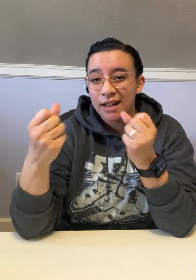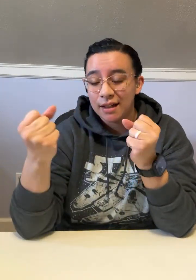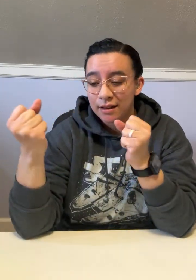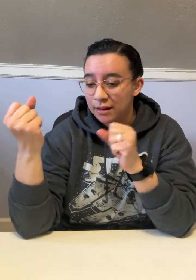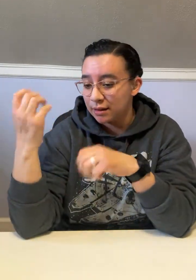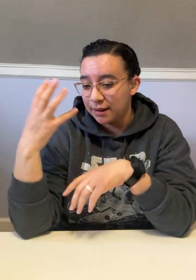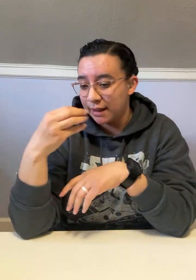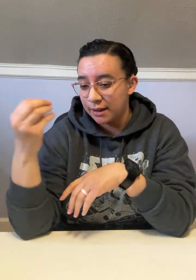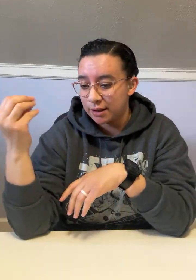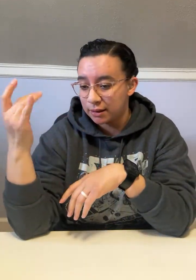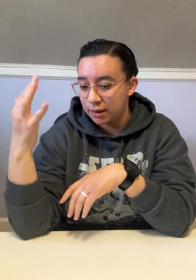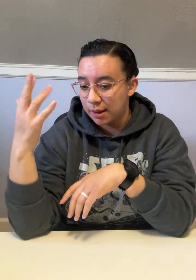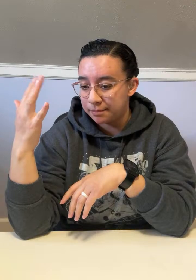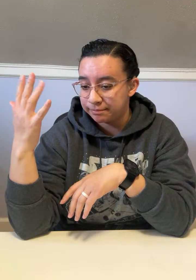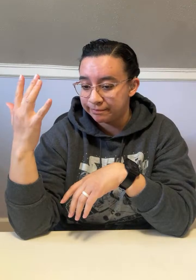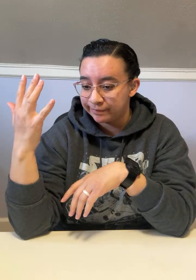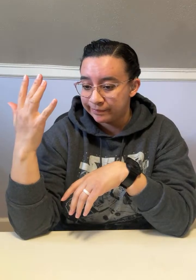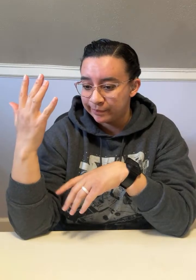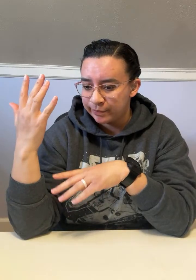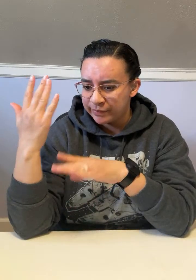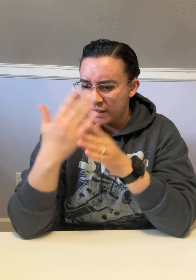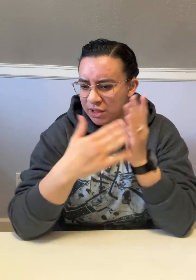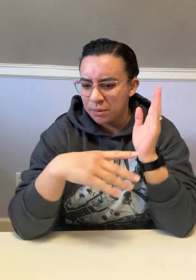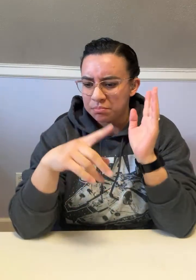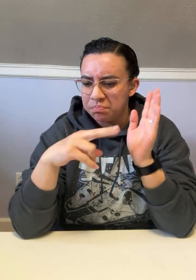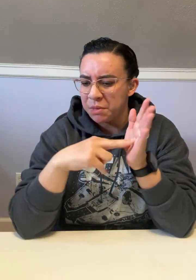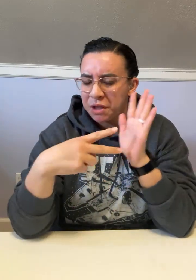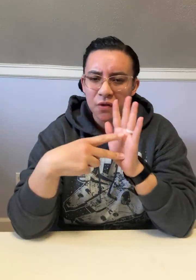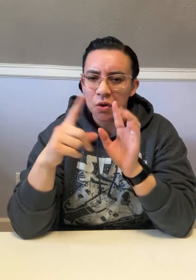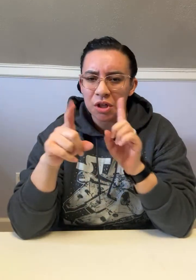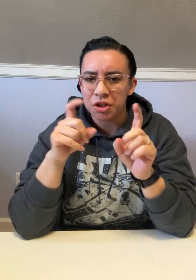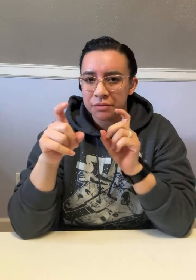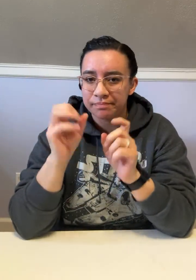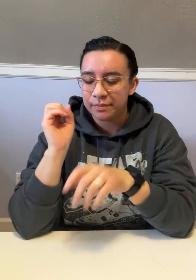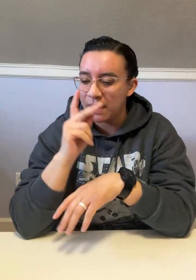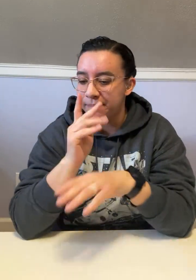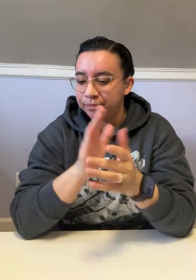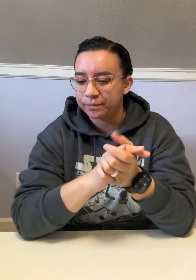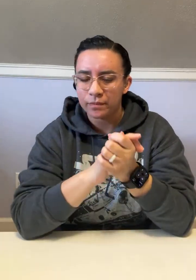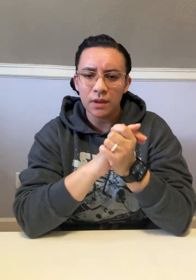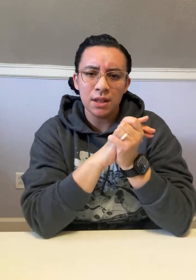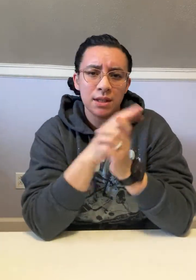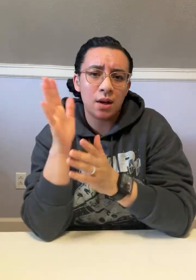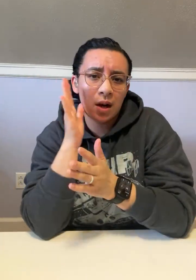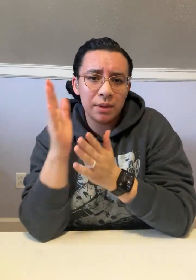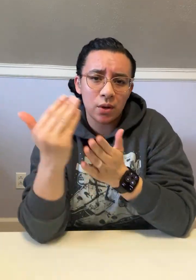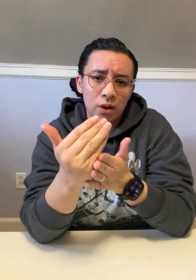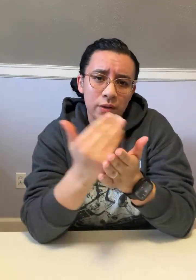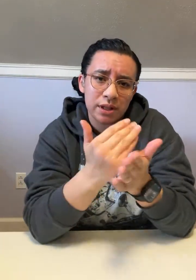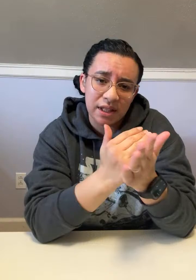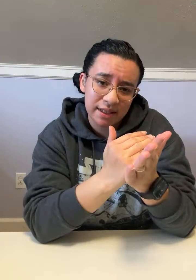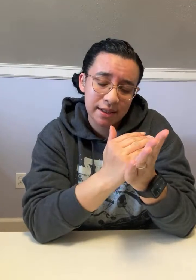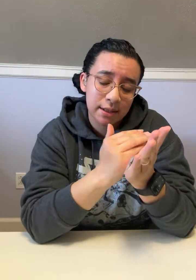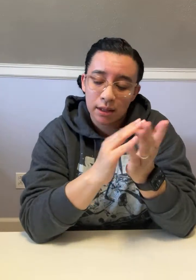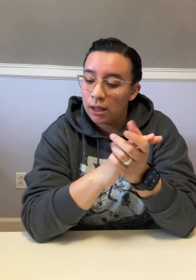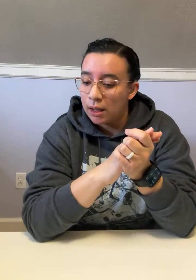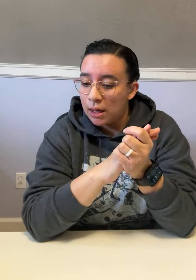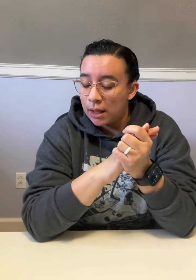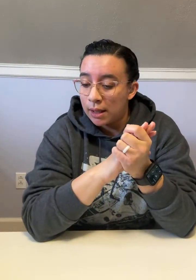sign and some meaningful question. Okay, so I'll be going over the list.